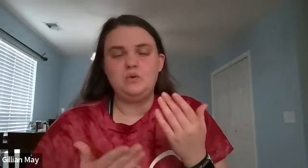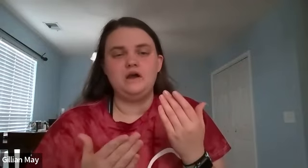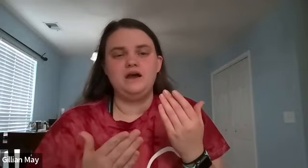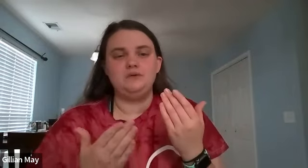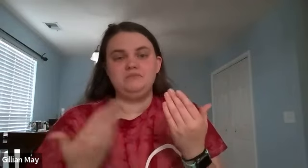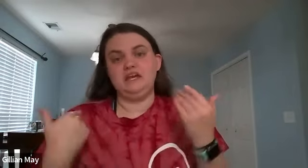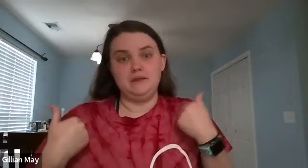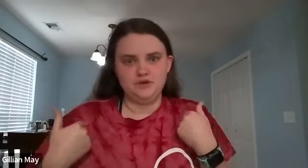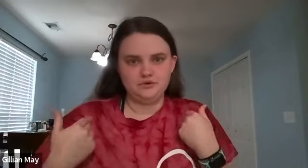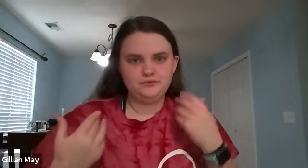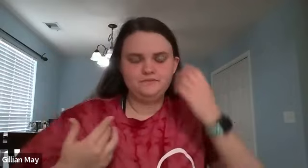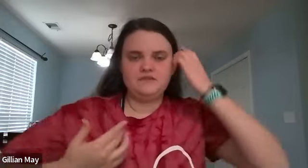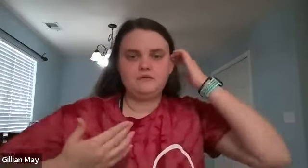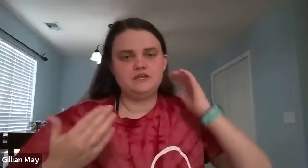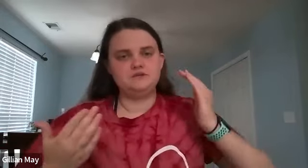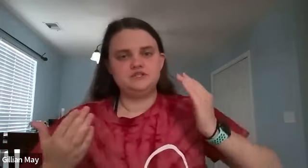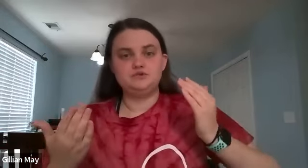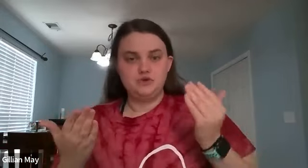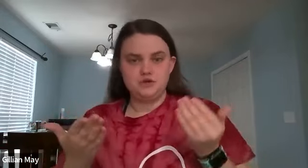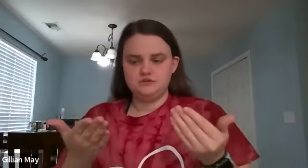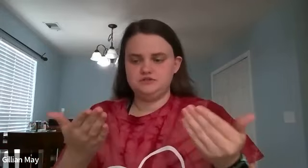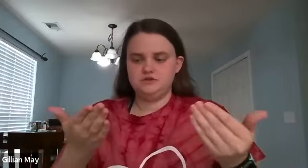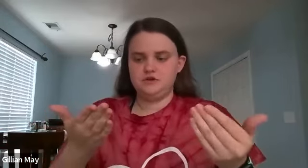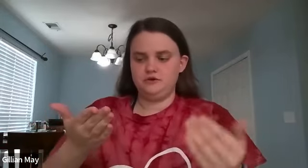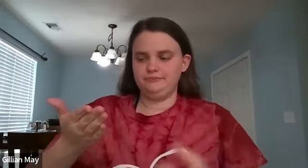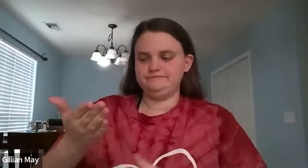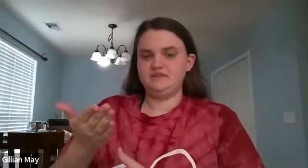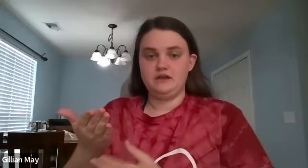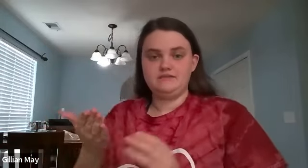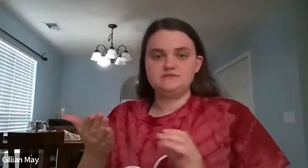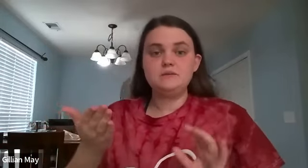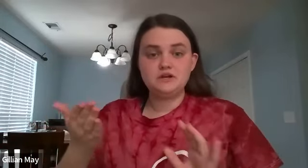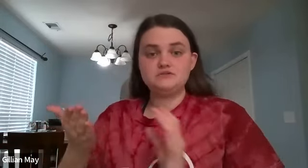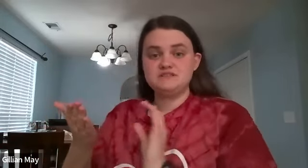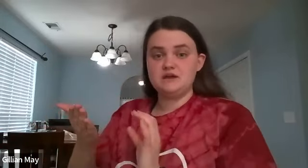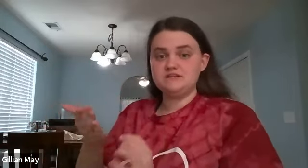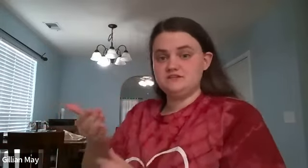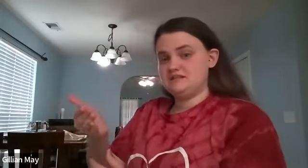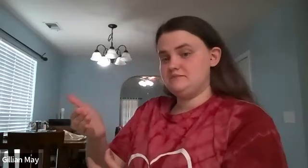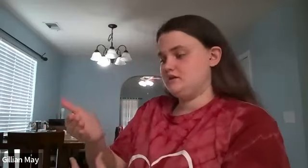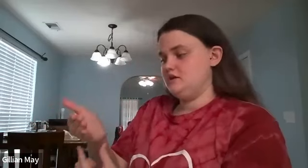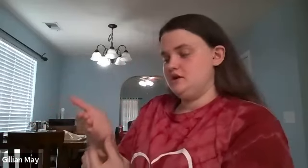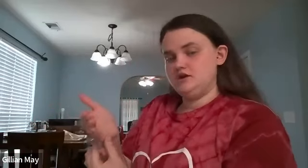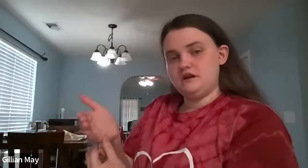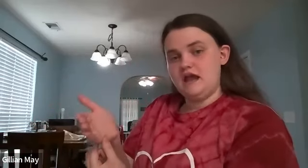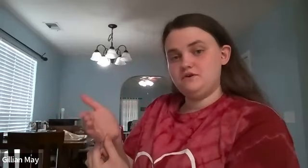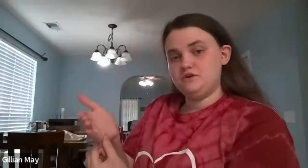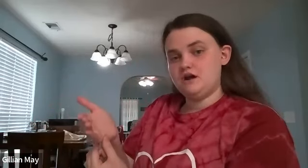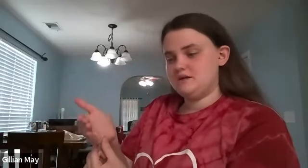or like I'm new. And the way you would do new is you'd go, okay, this one I'm going to go sideways so you can see it better. You're going to have your non-dominant